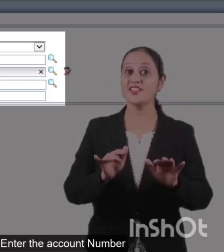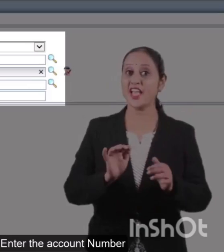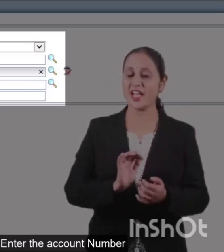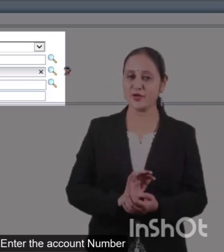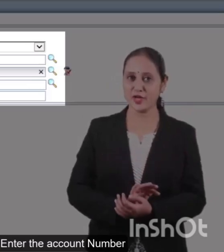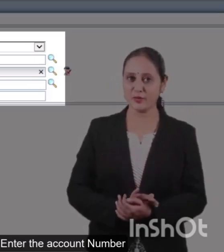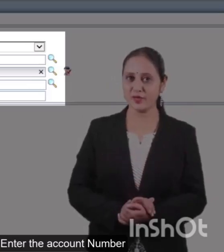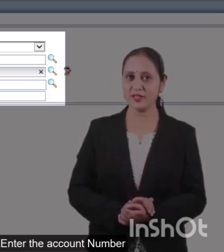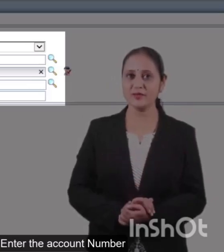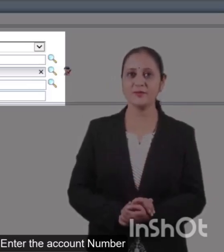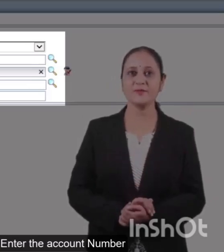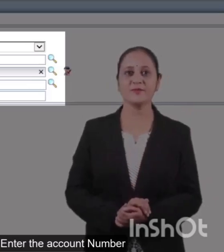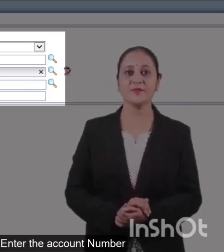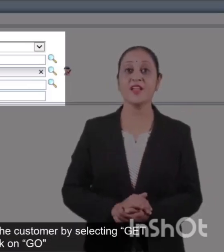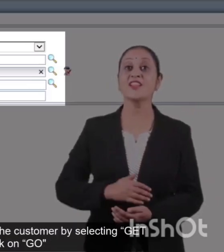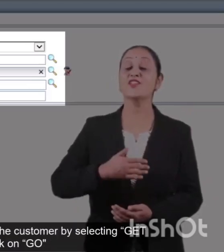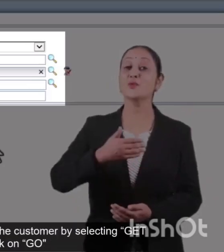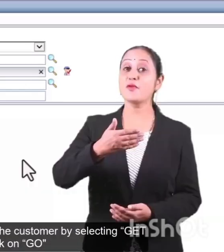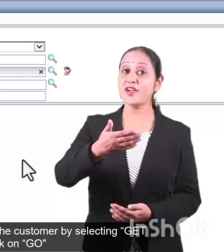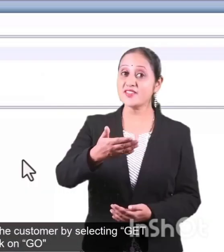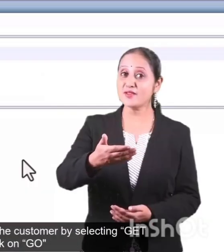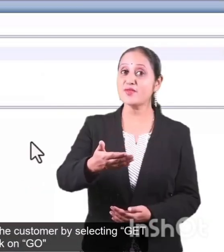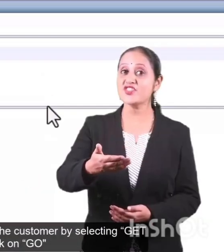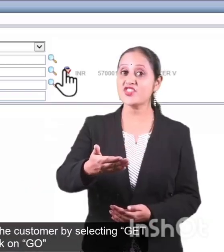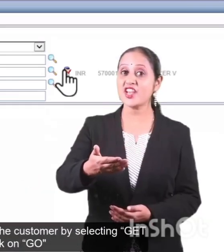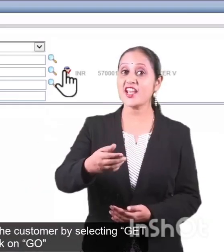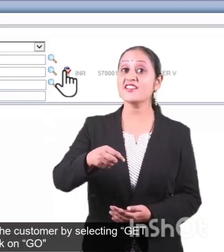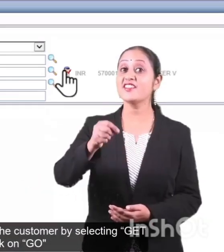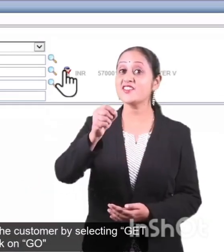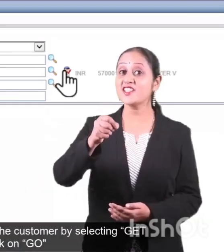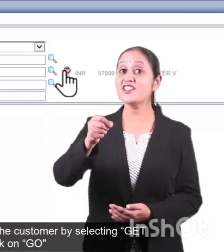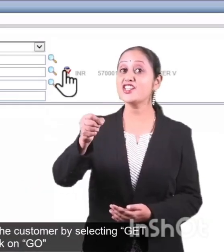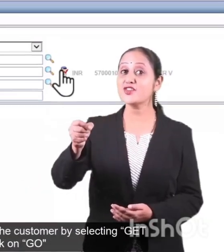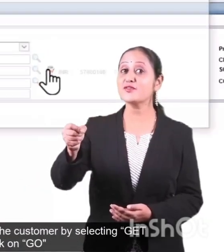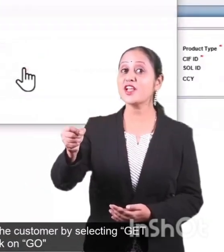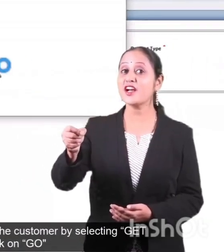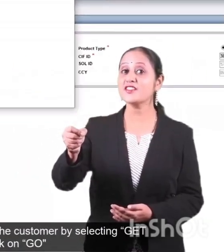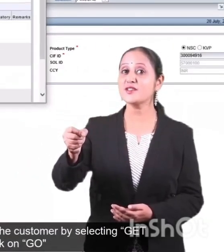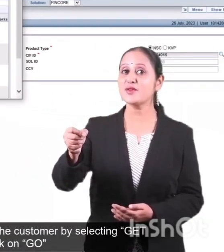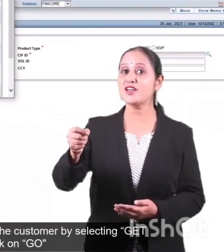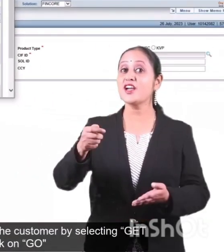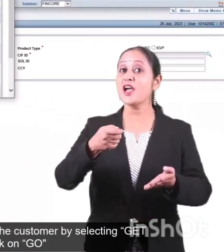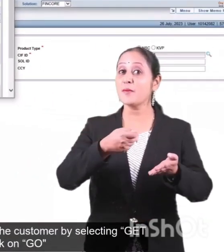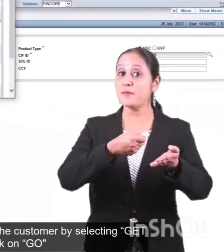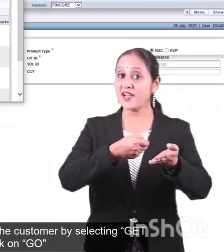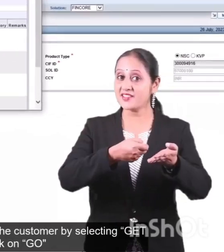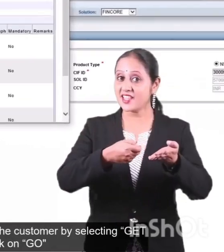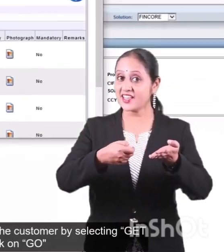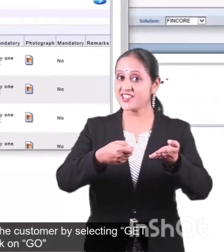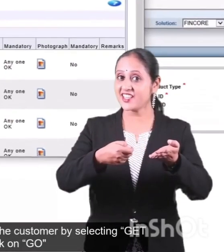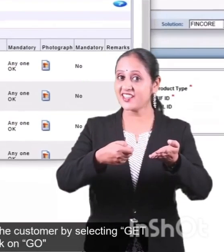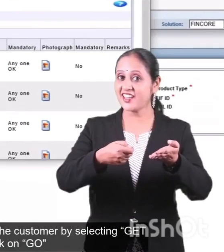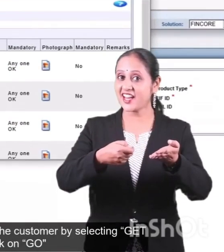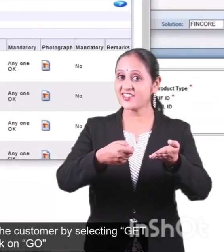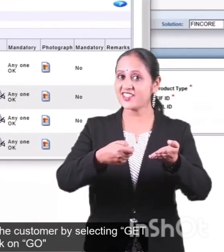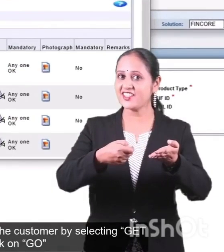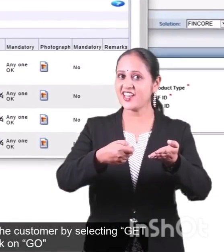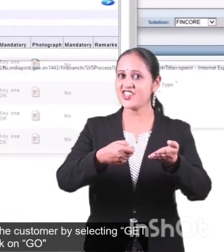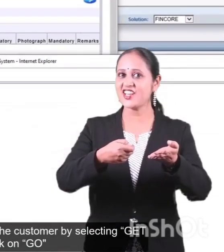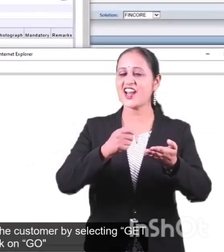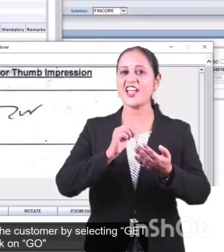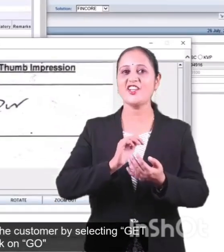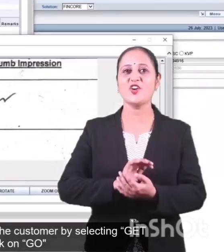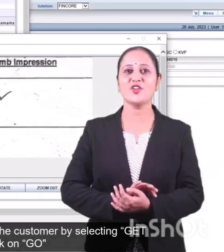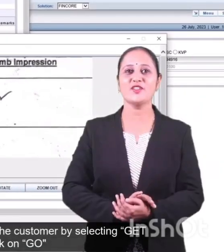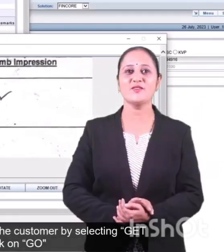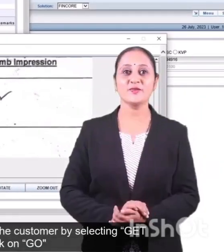function. Enter the account number. The supervisor must check the signature of the customer by